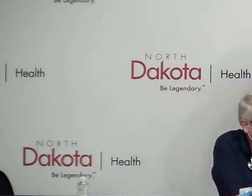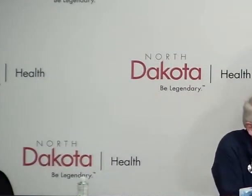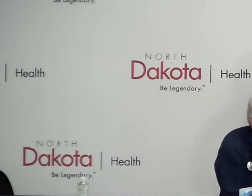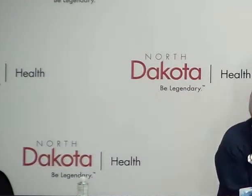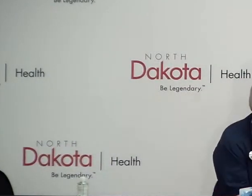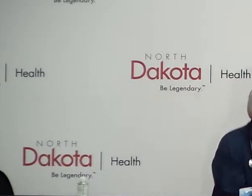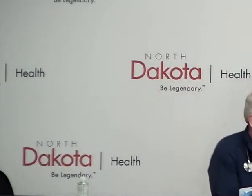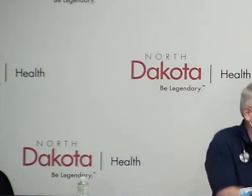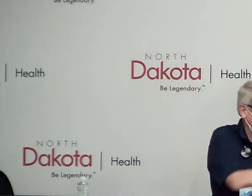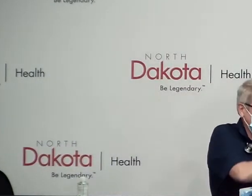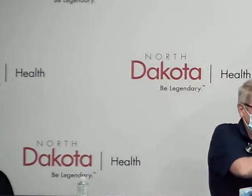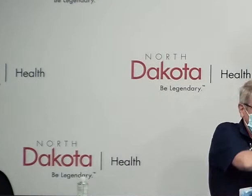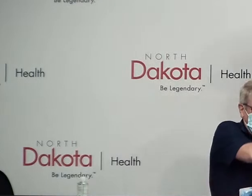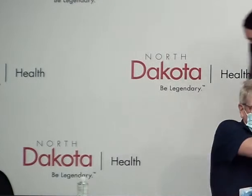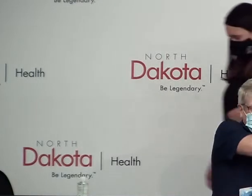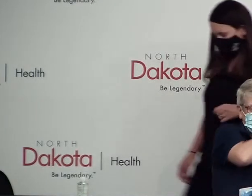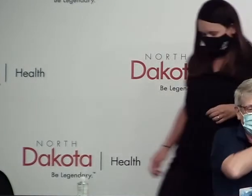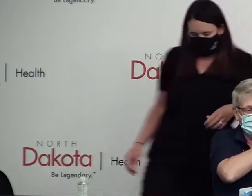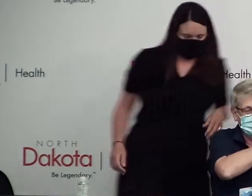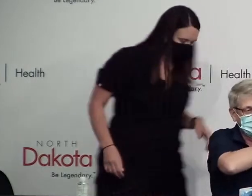go.